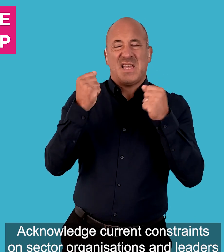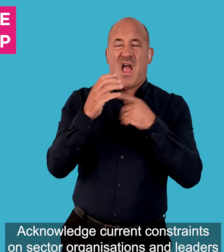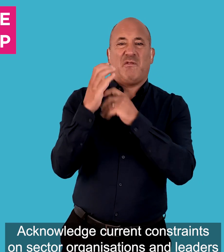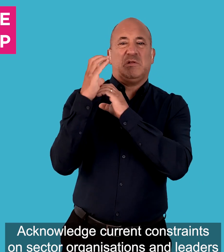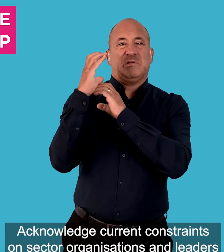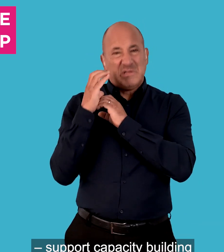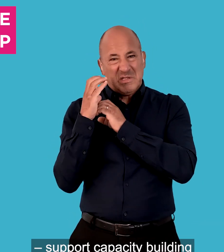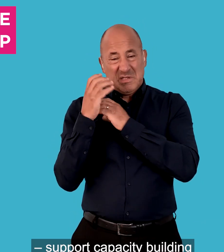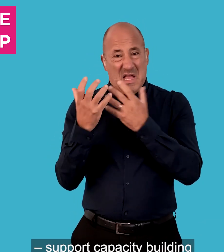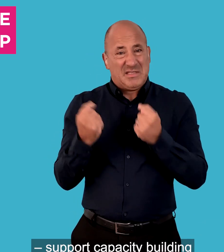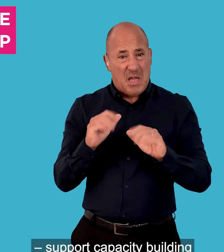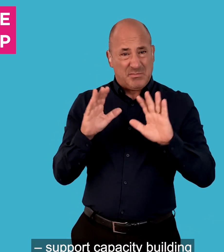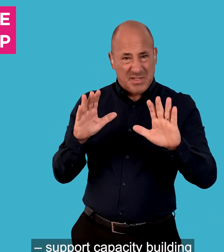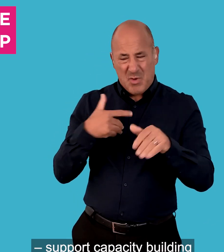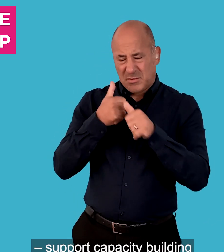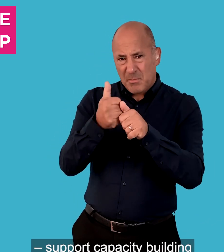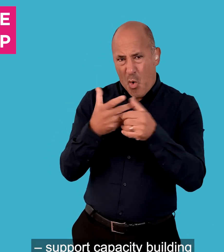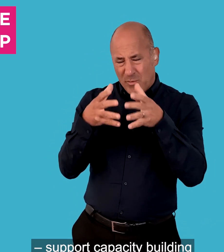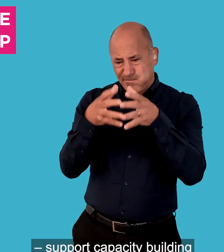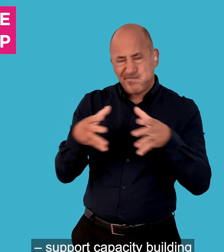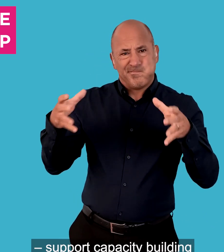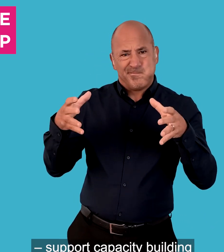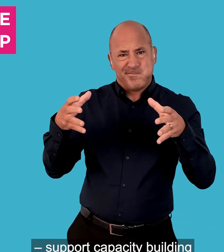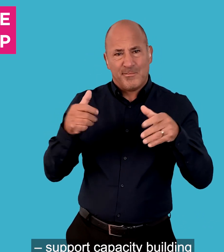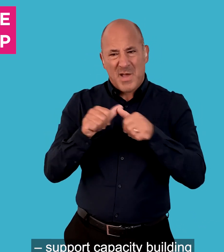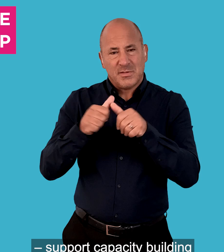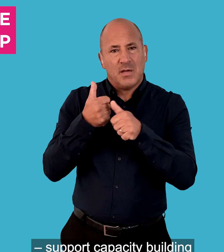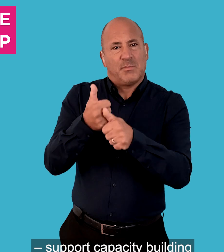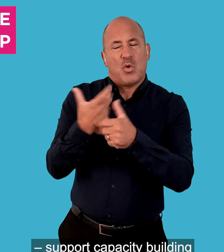sector organisations and leaders. Support capacity building.